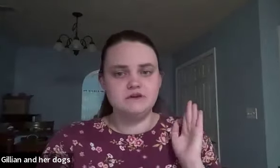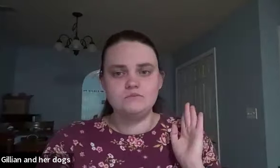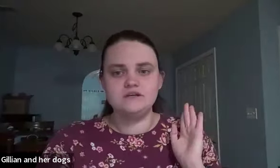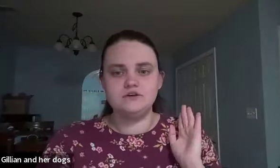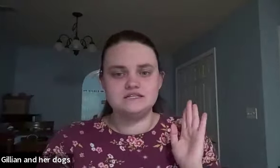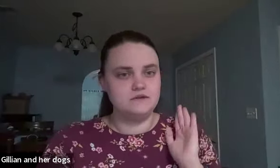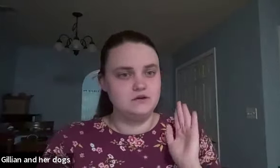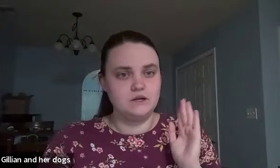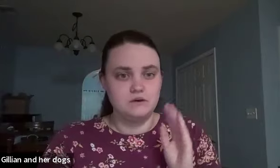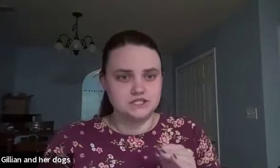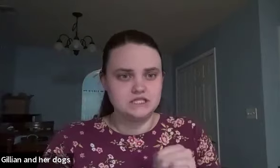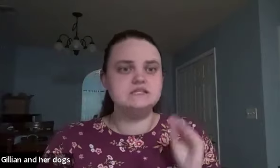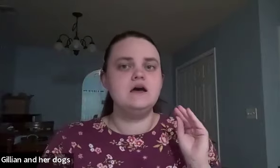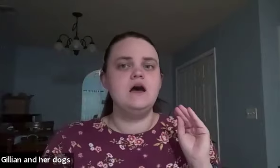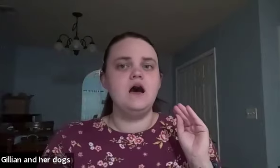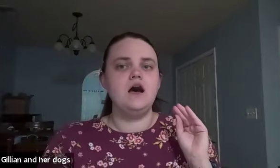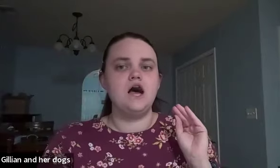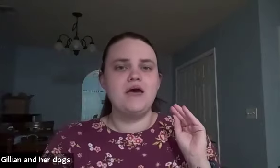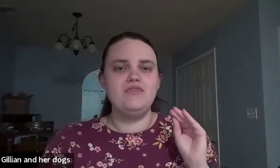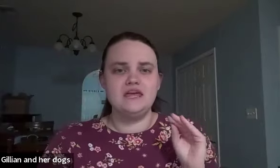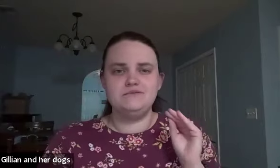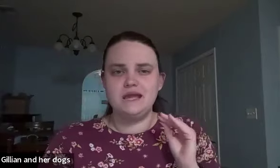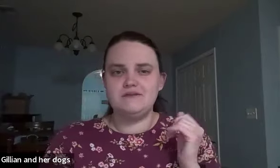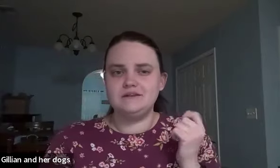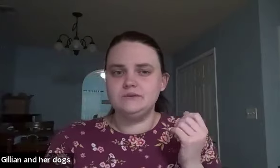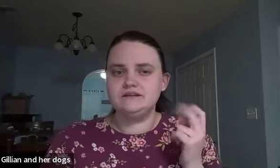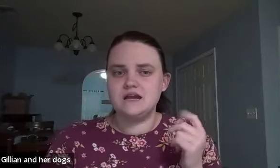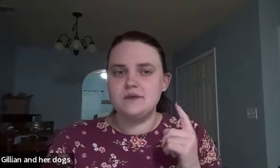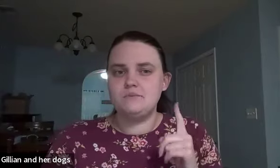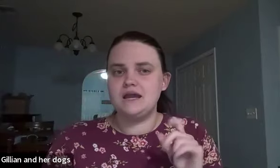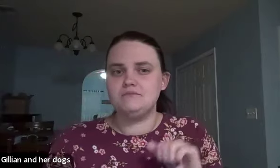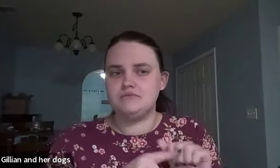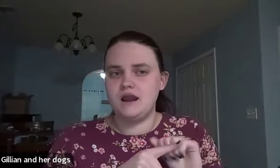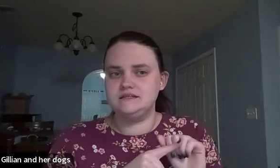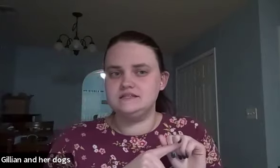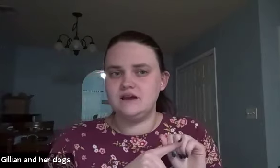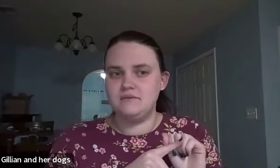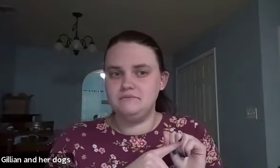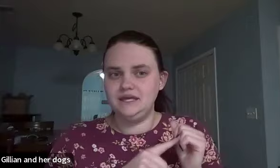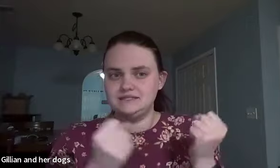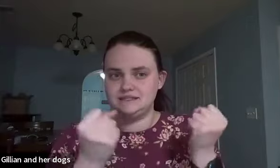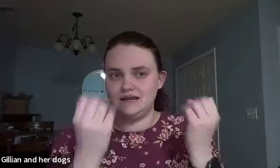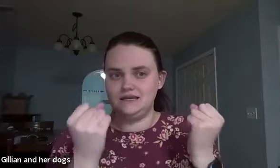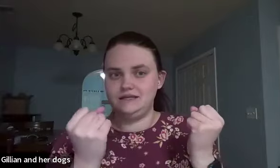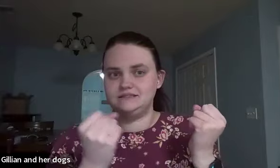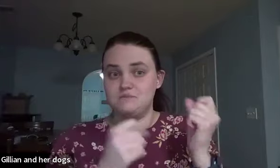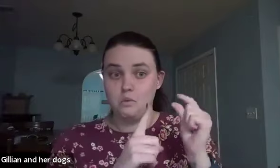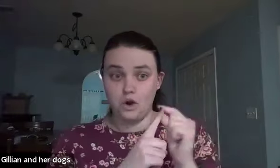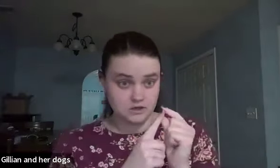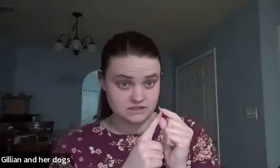it open if you guys have any quick questions. And then if we have a little bit of time, we might practice me signing some